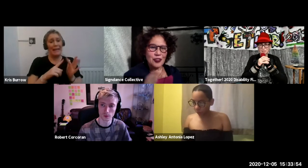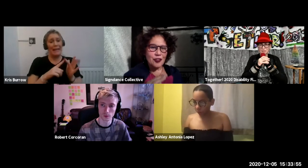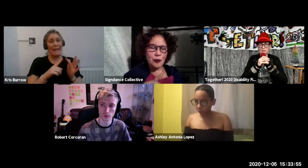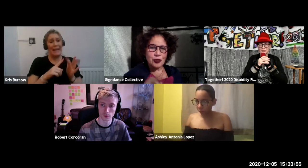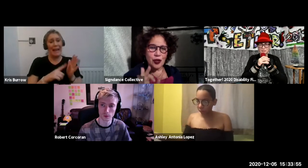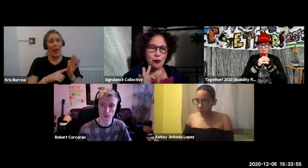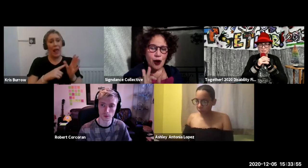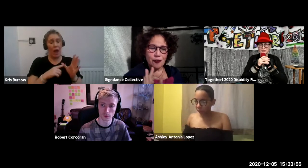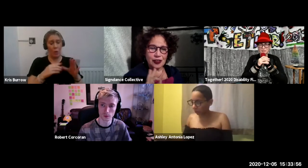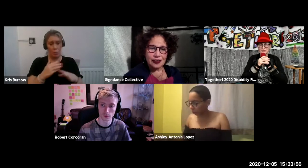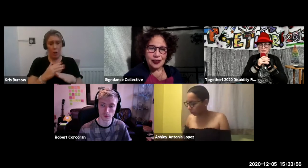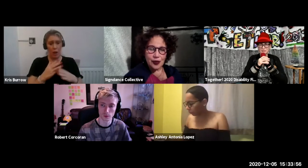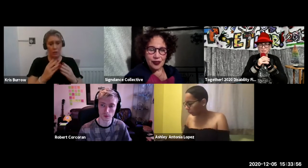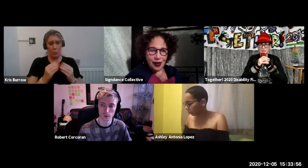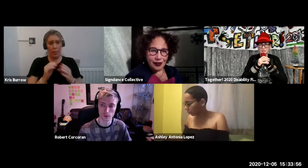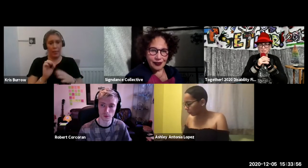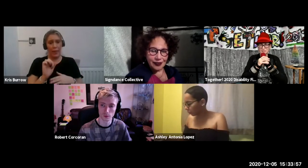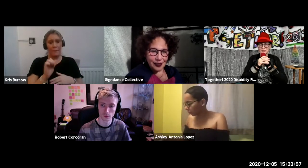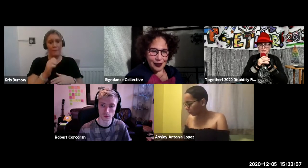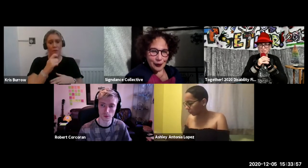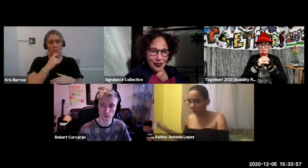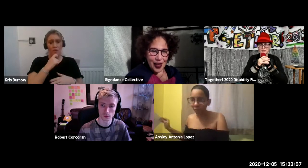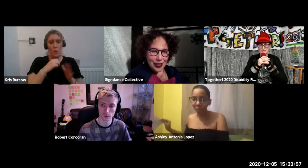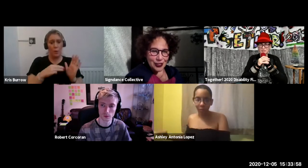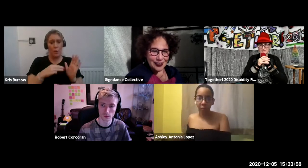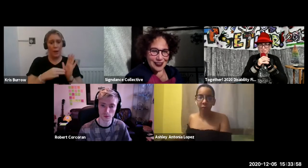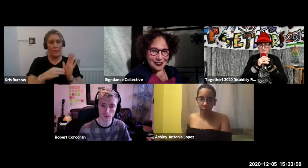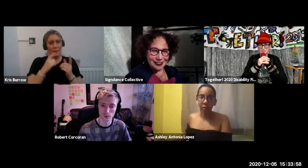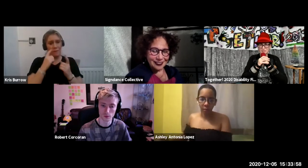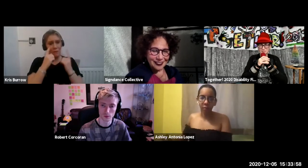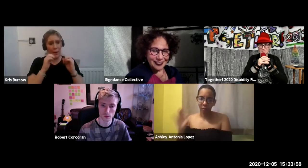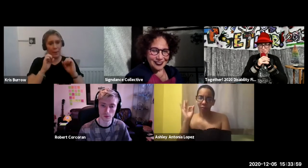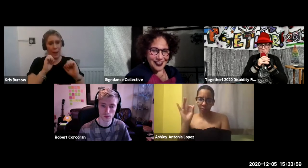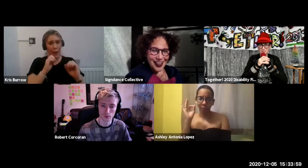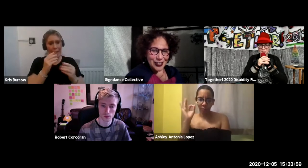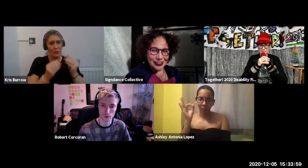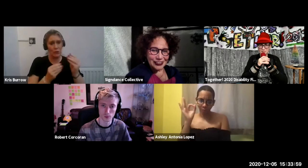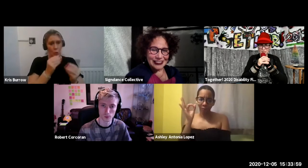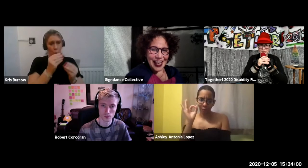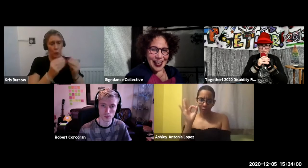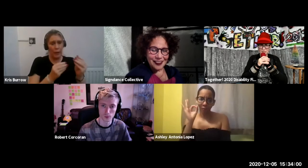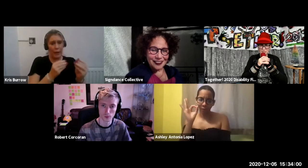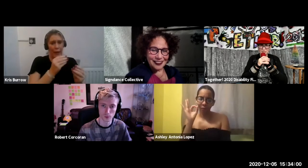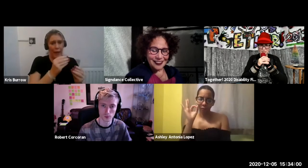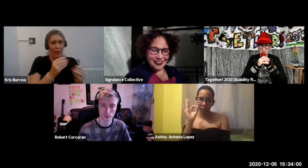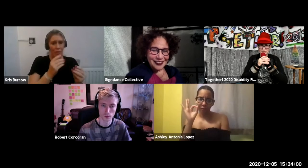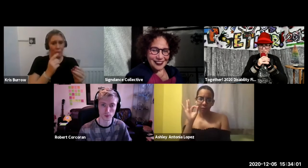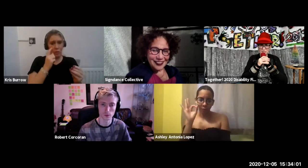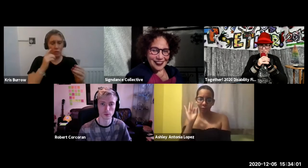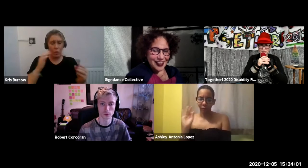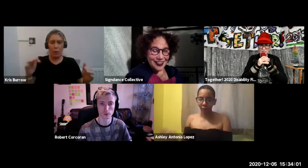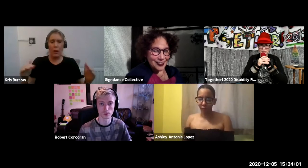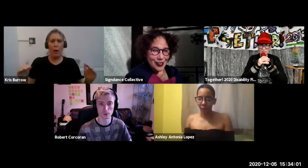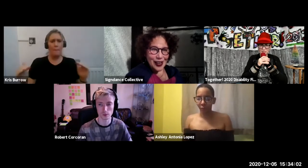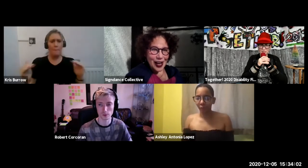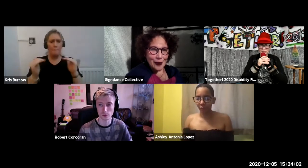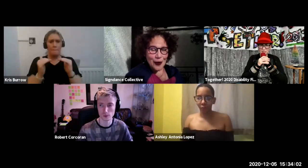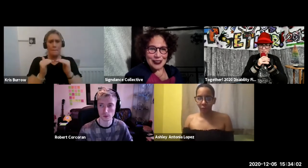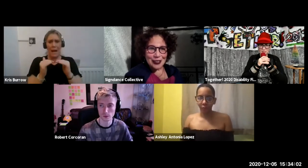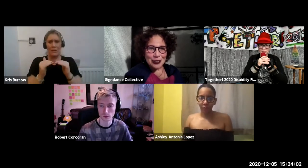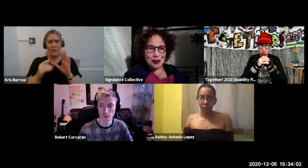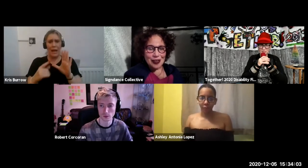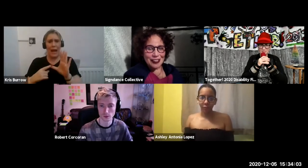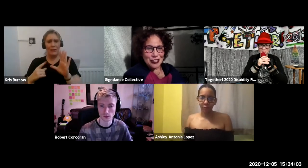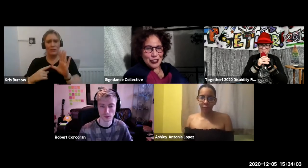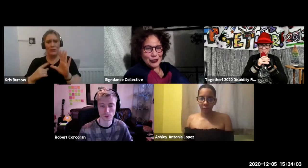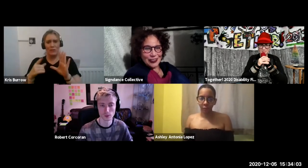and we thought it would go perfectly with Ashley's tale. I don't know how it worked